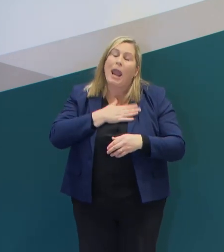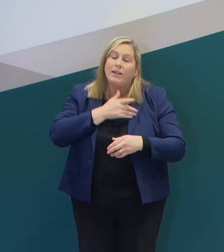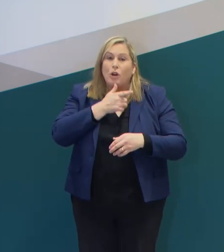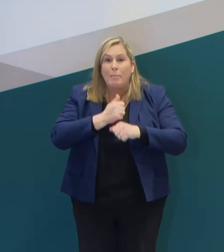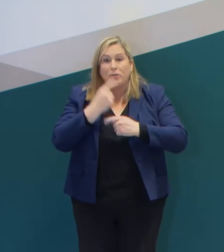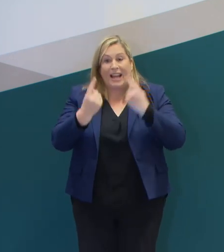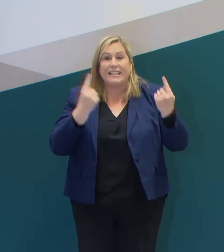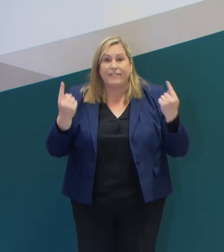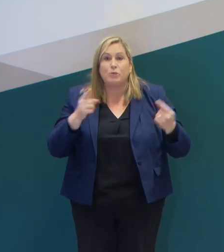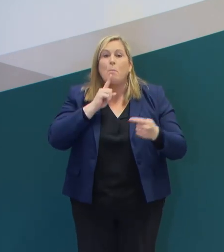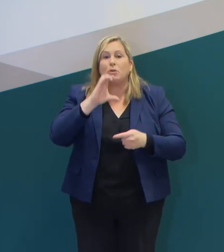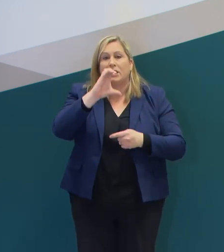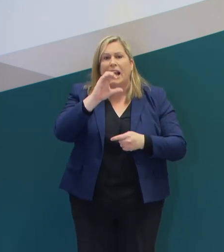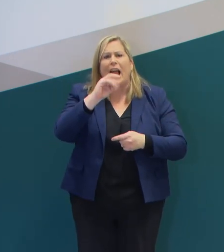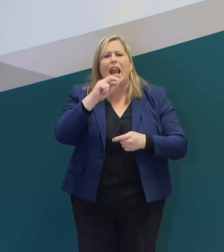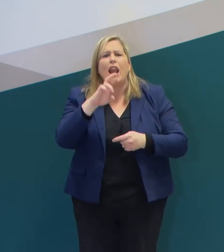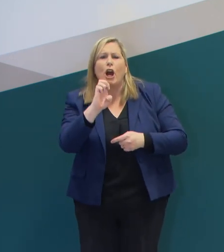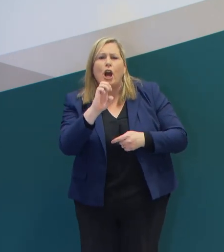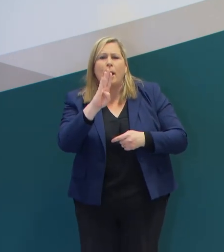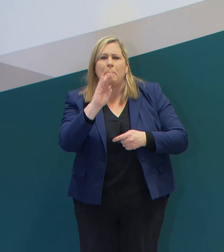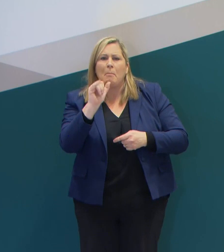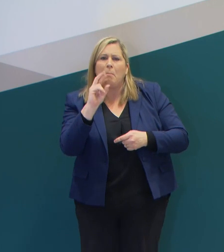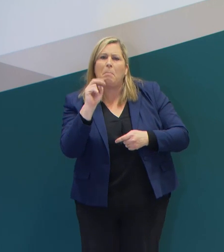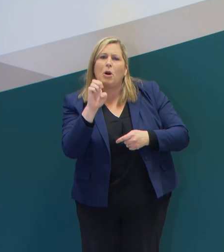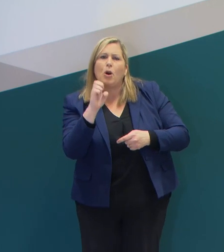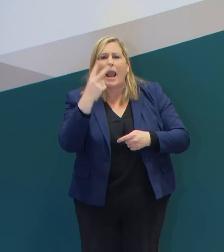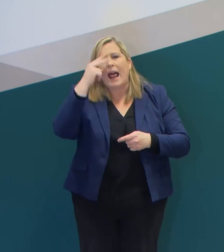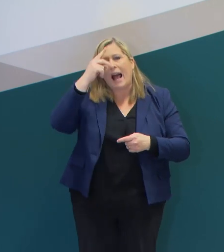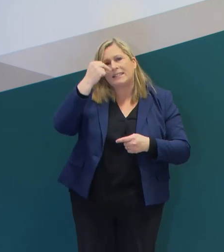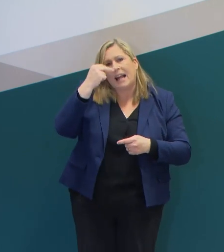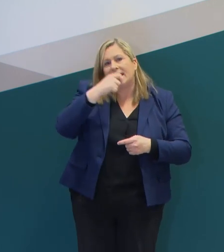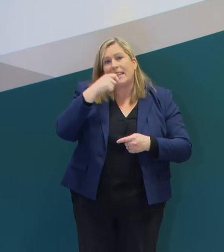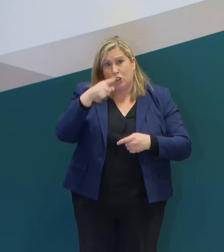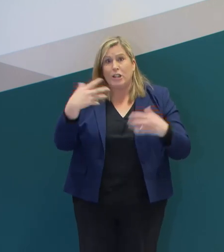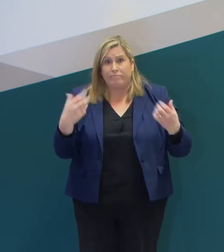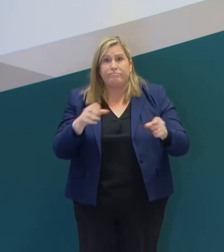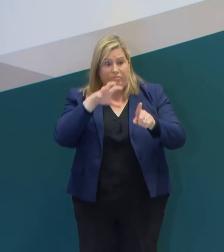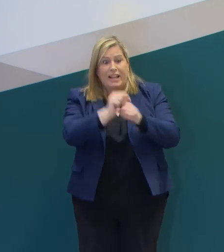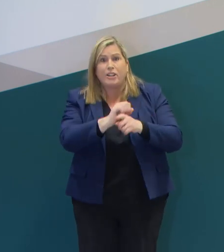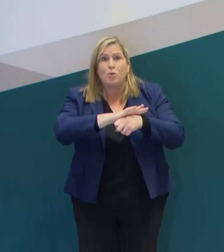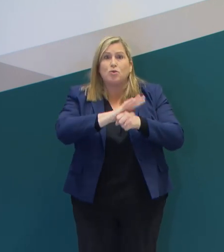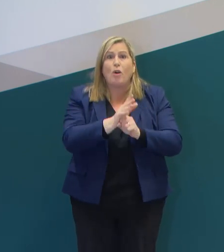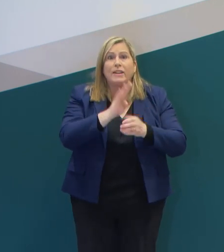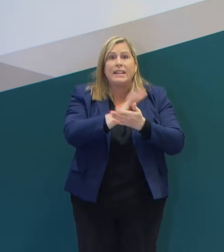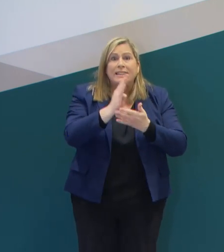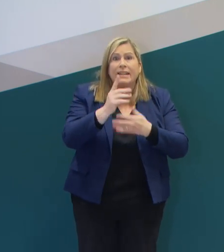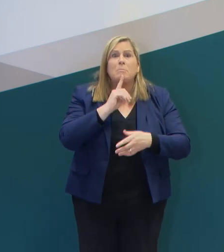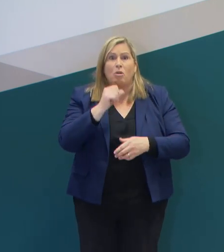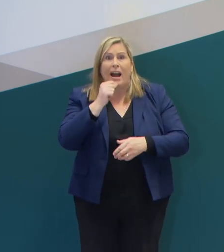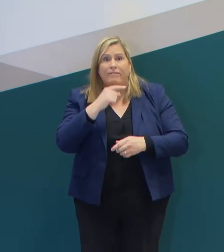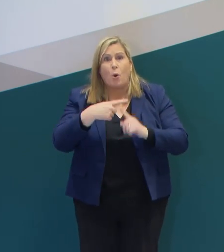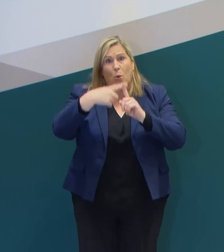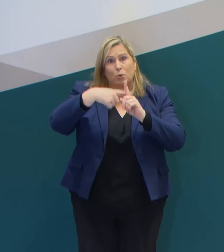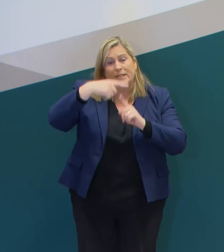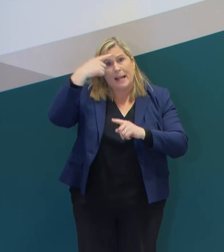but Claire Byrne said last night that she has COVID-19. She didn't have a fever. So are we going to have people now who have COVID-19